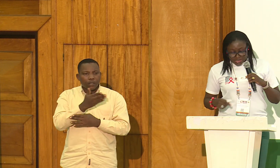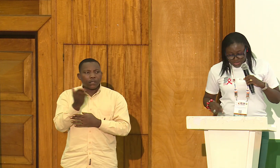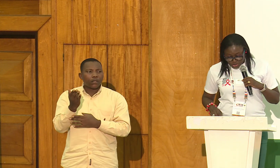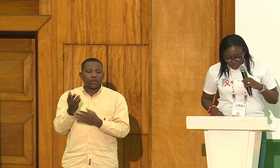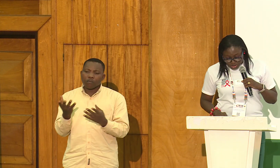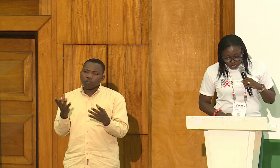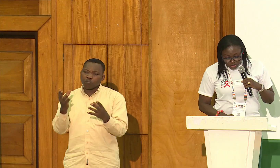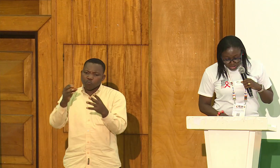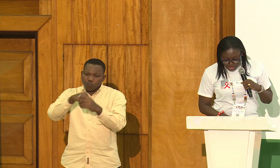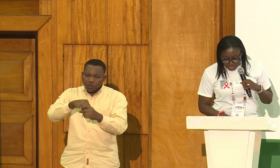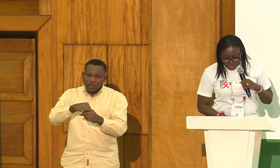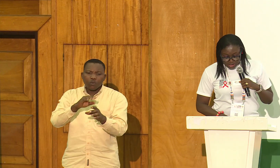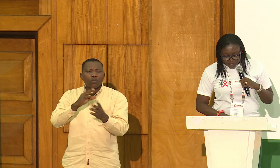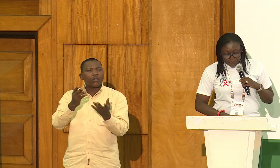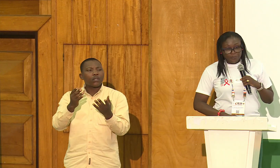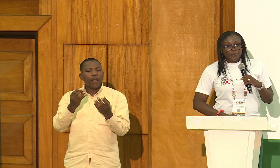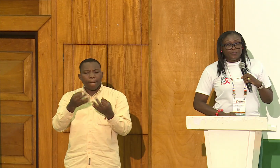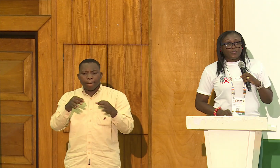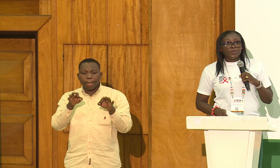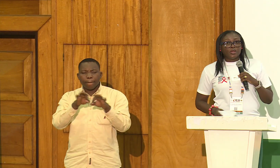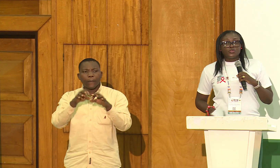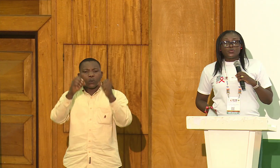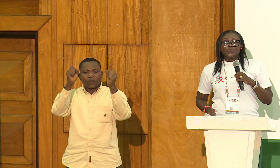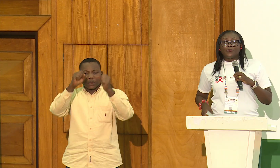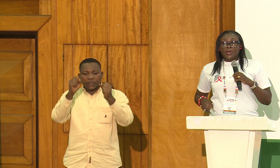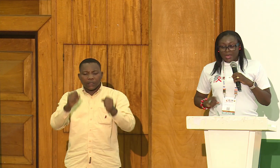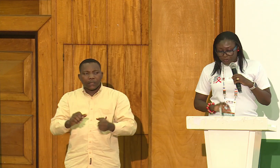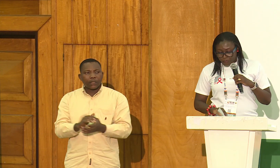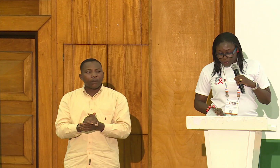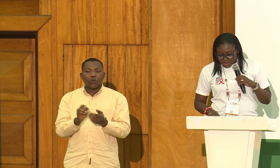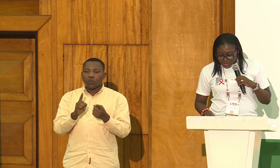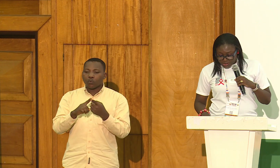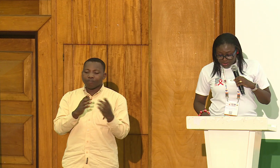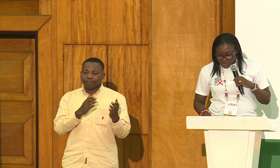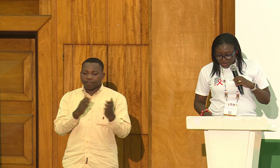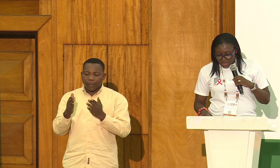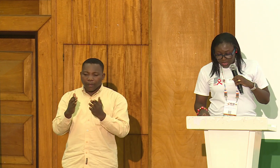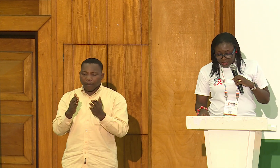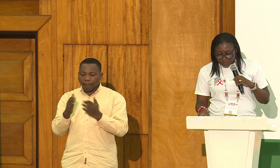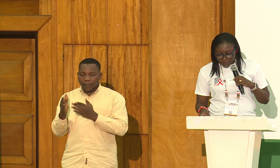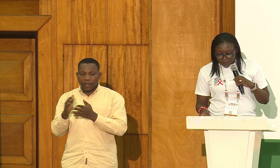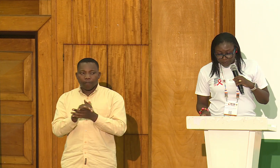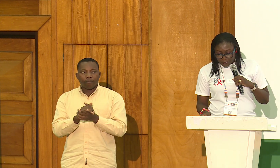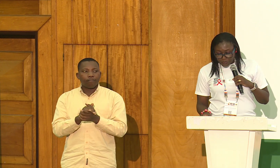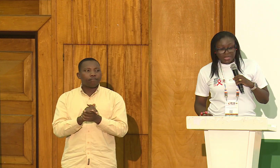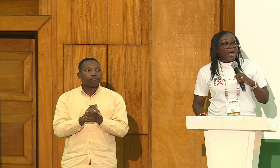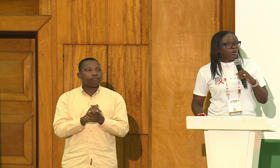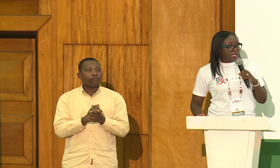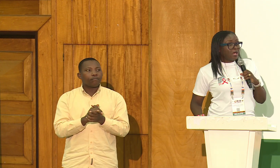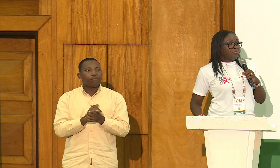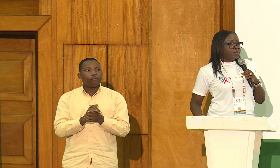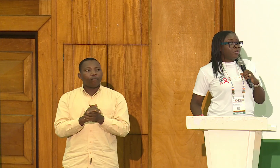in the necessary structures to prepare for this, for the outcome of